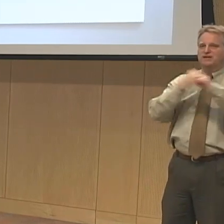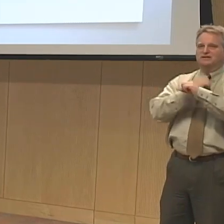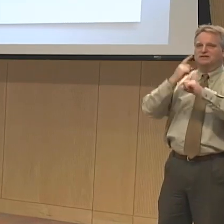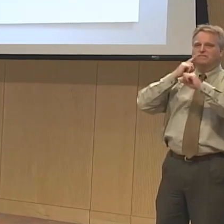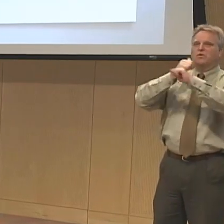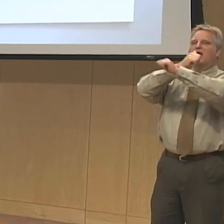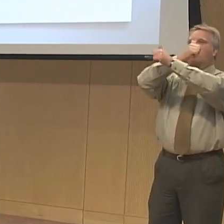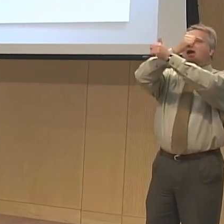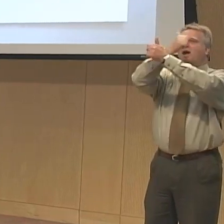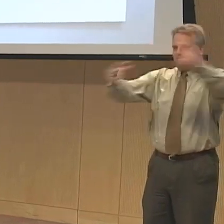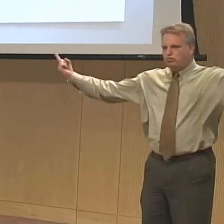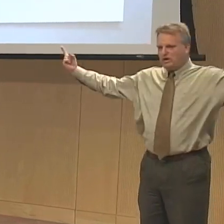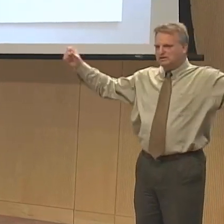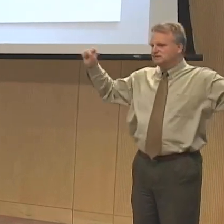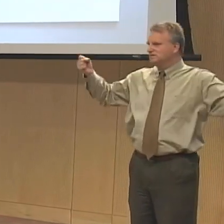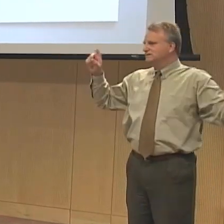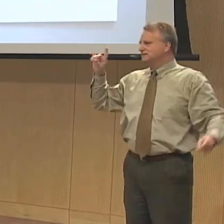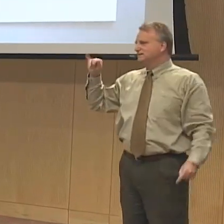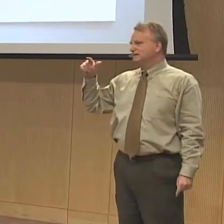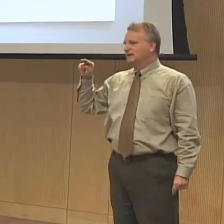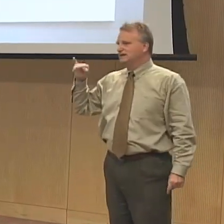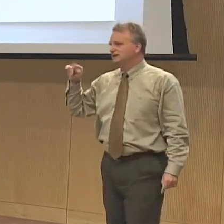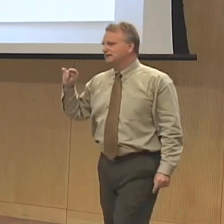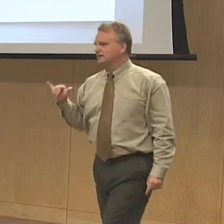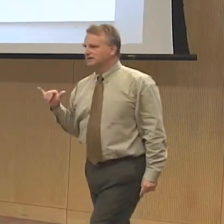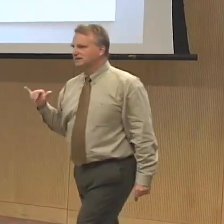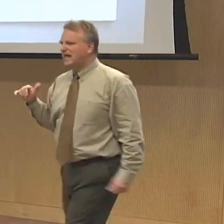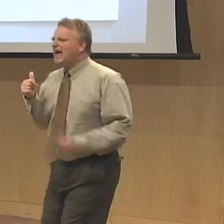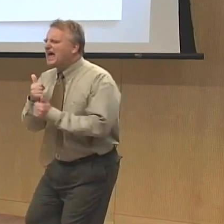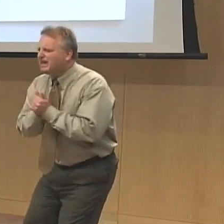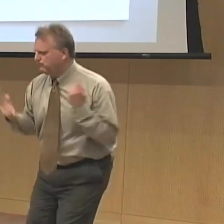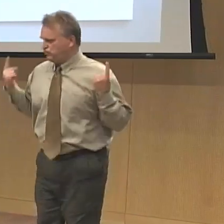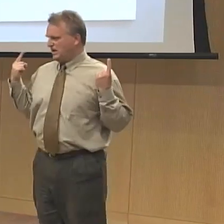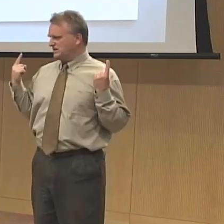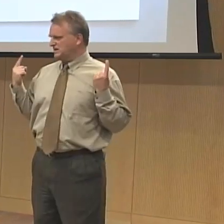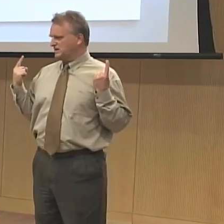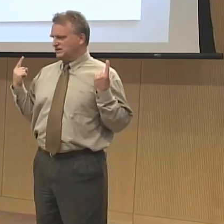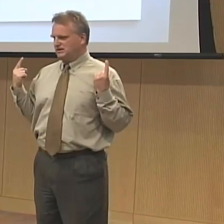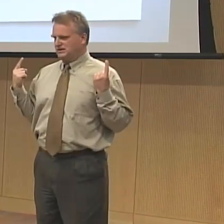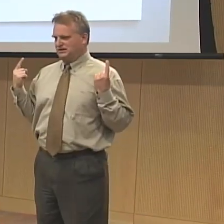We must fight for the dignity of everyone. Everyone.